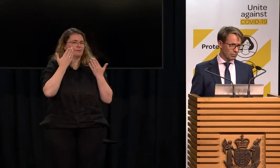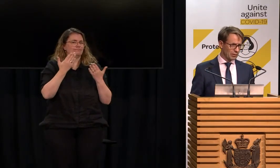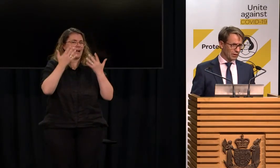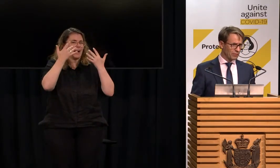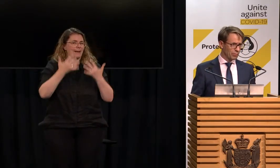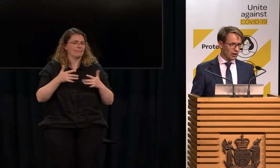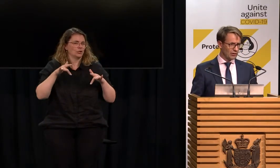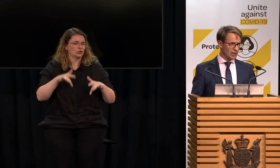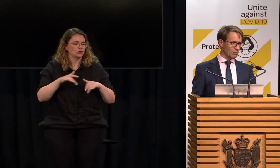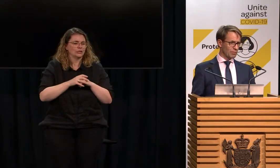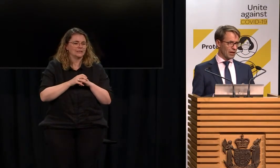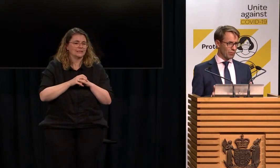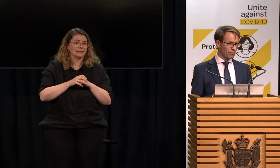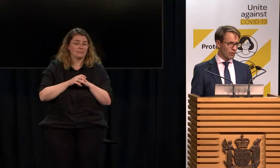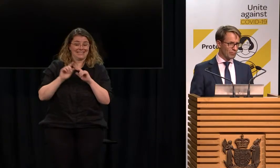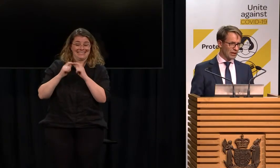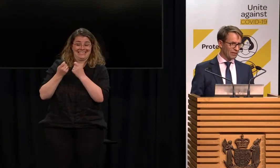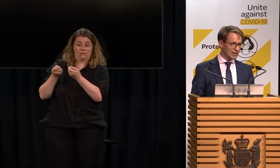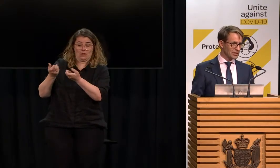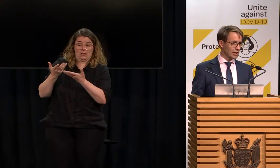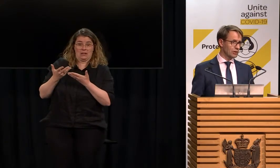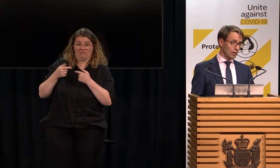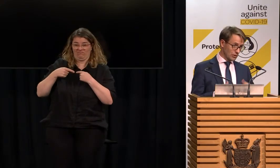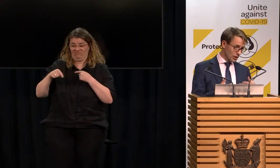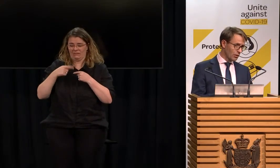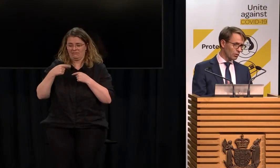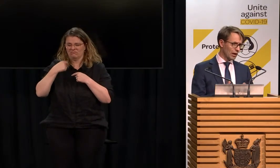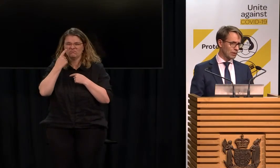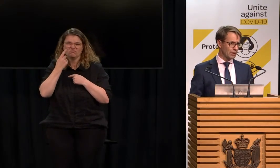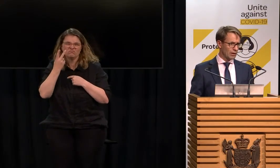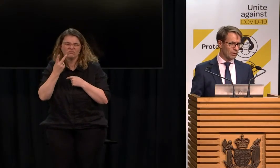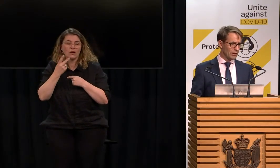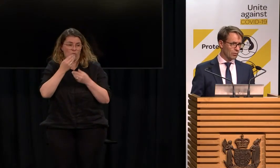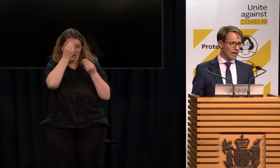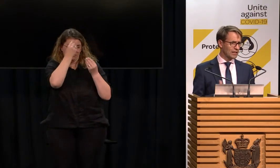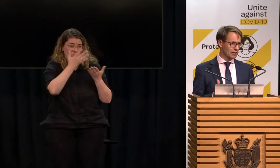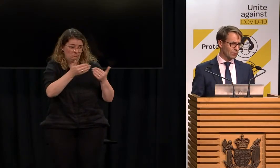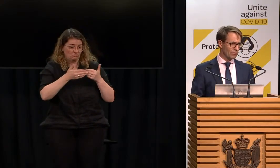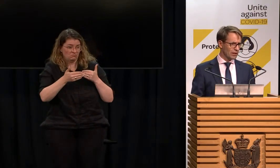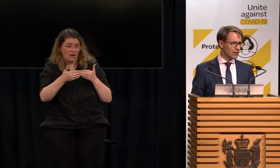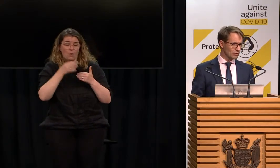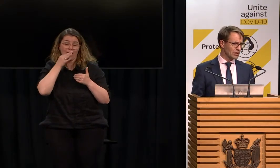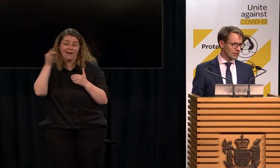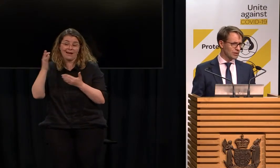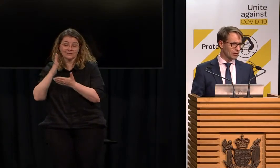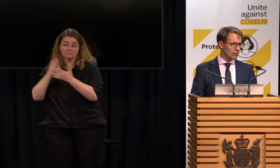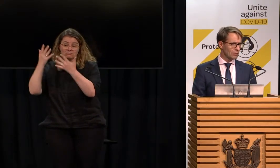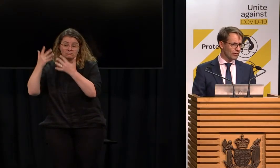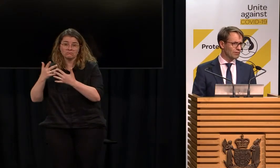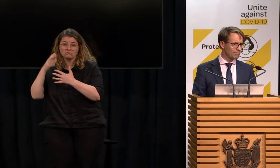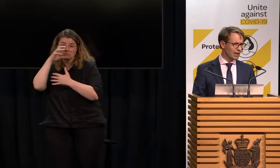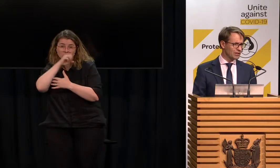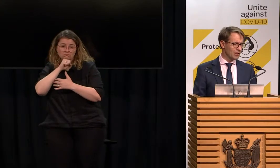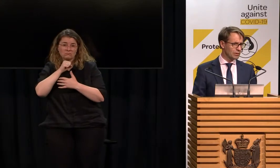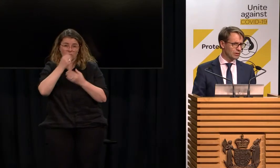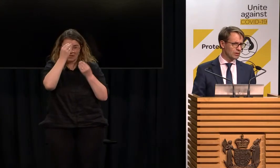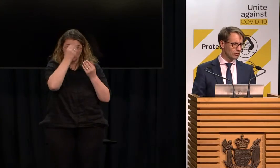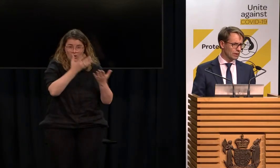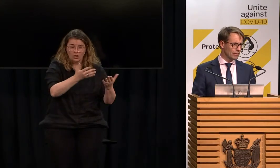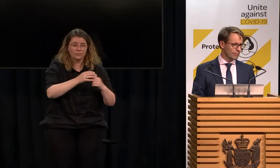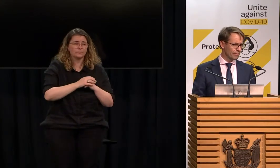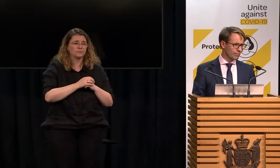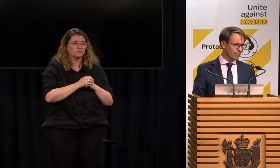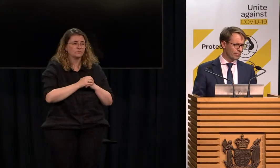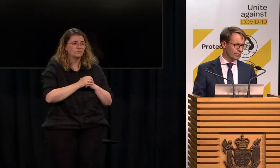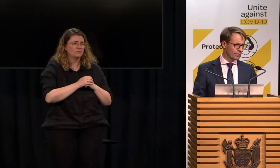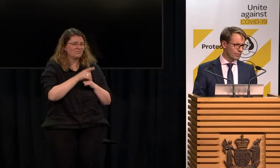I'm being briefed by the team with a full update in the next hour or two, and so I will come and I will ask them if they could give us an estimate on what the case numbers. Do you